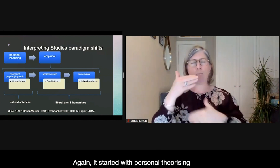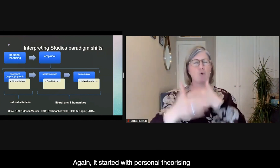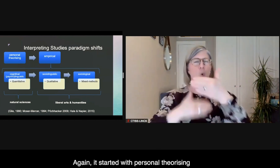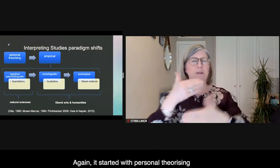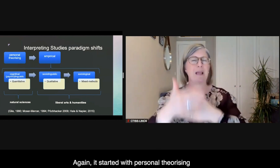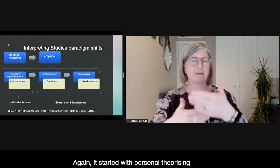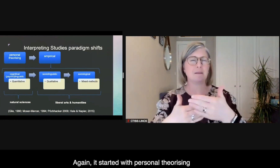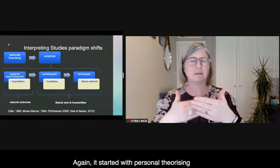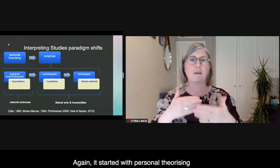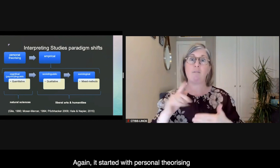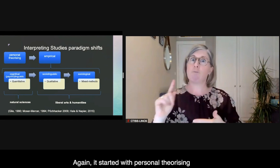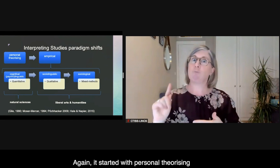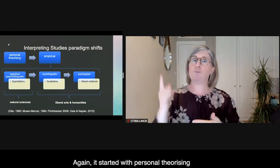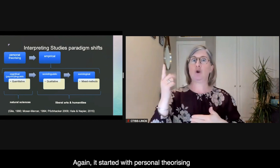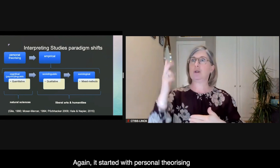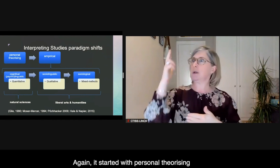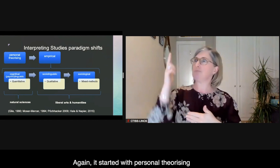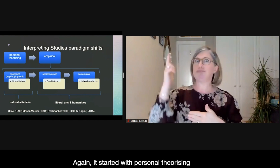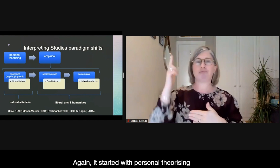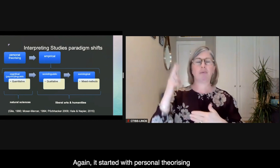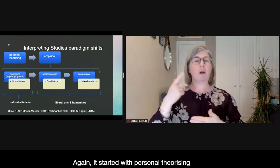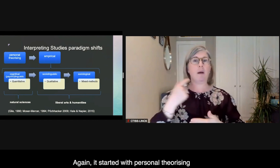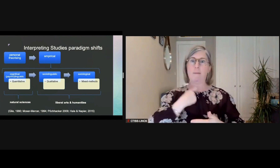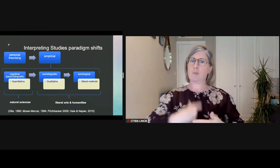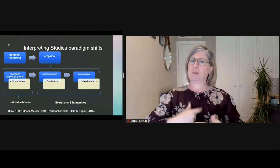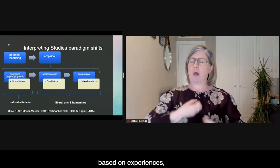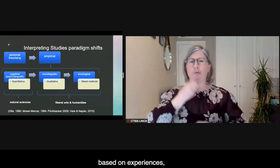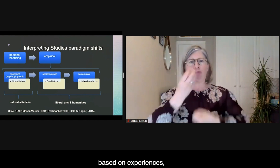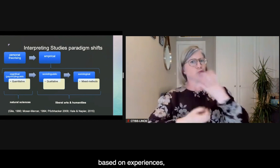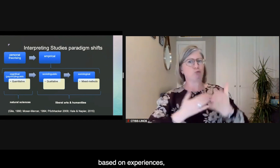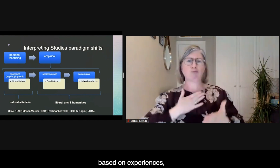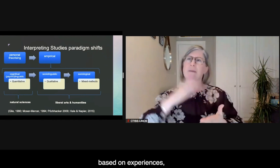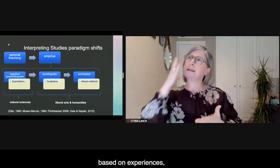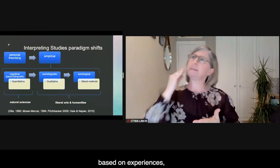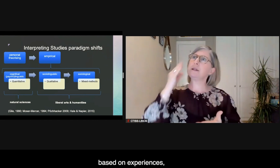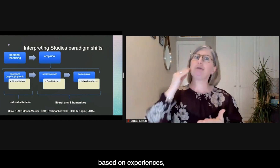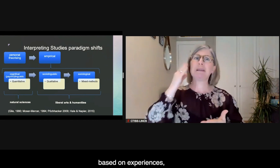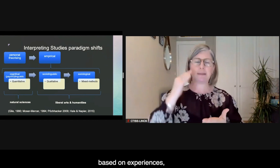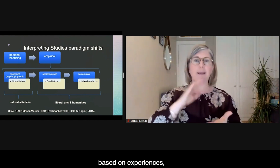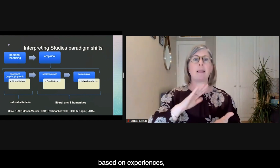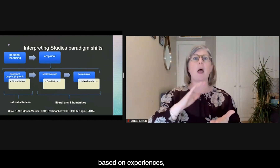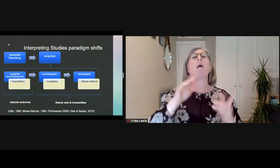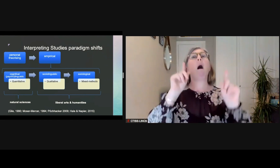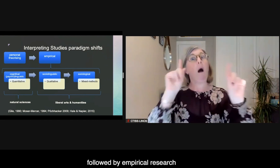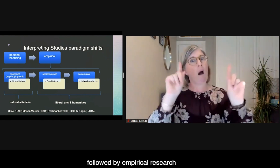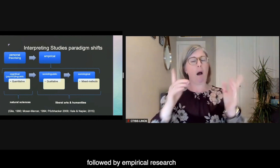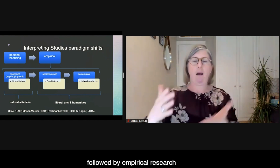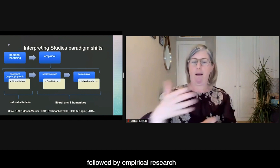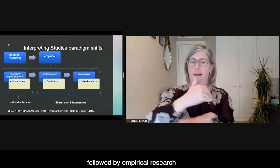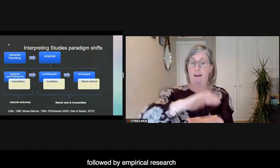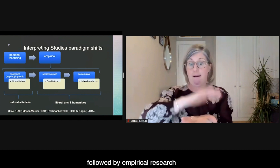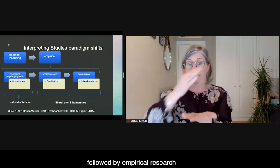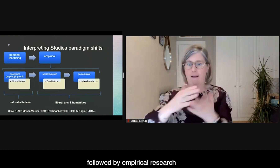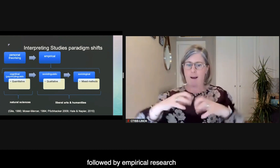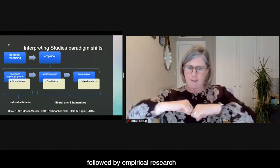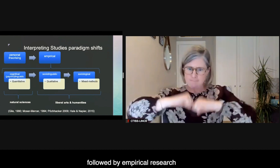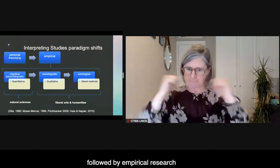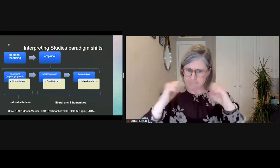Again, it started with personal theorizing on experiences, followed by empirical research and analysis, presenting facts based on